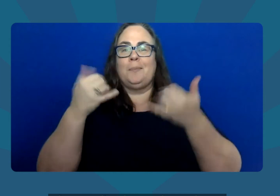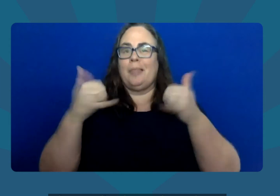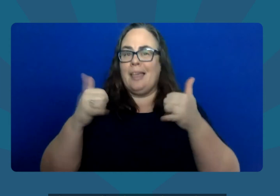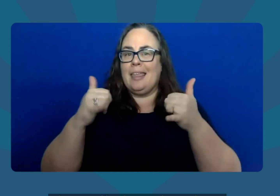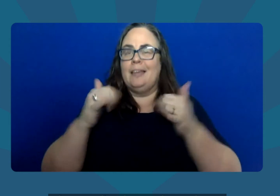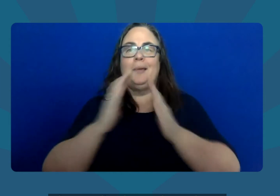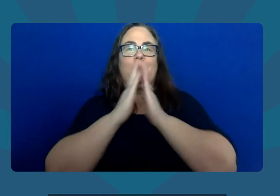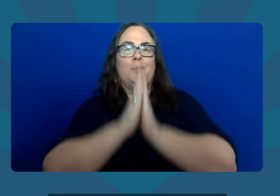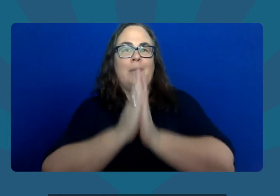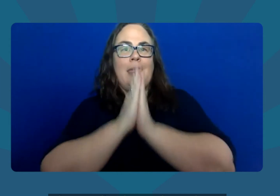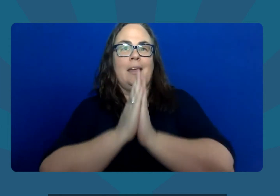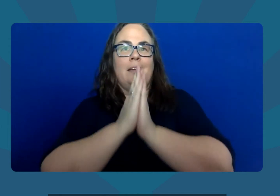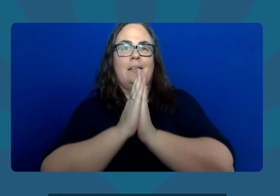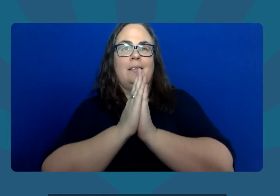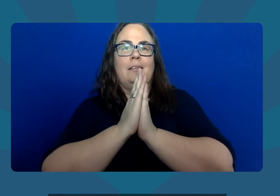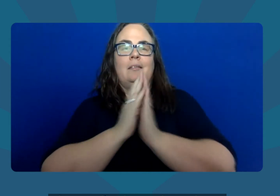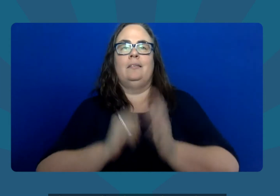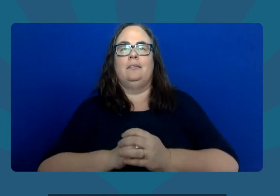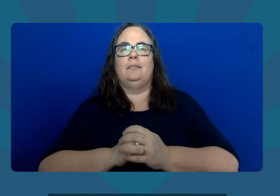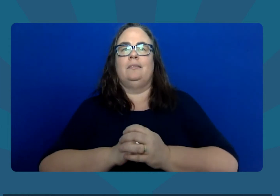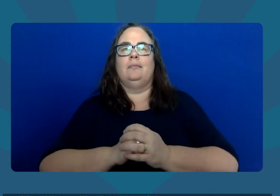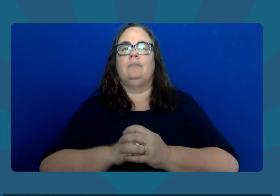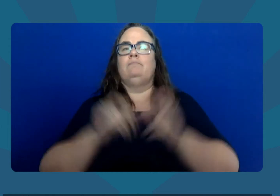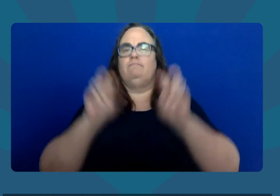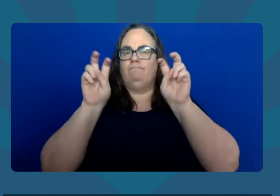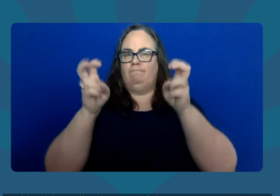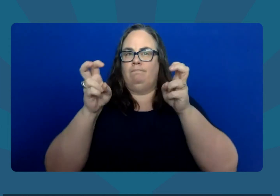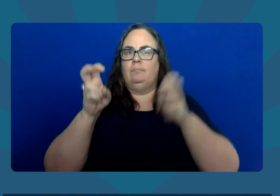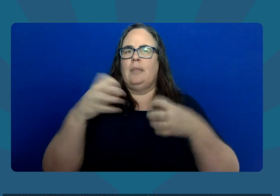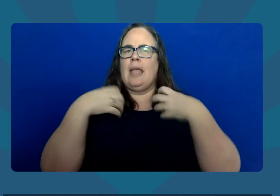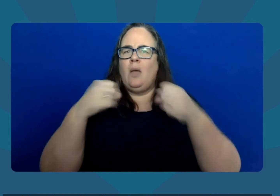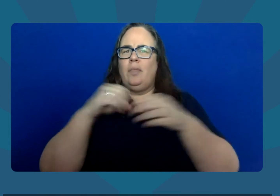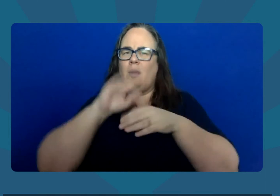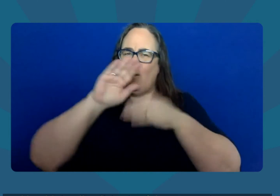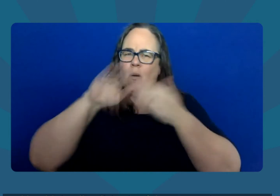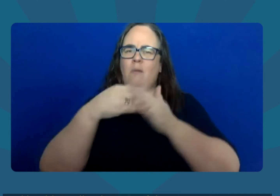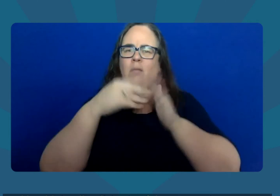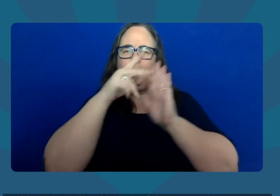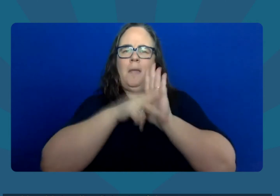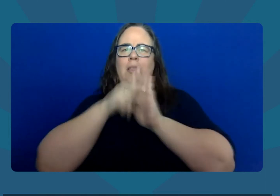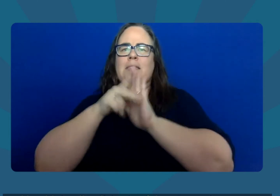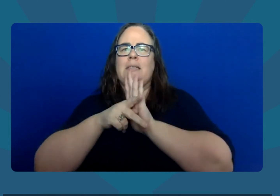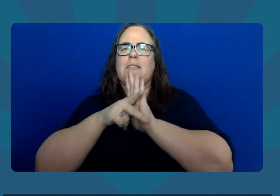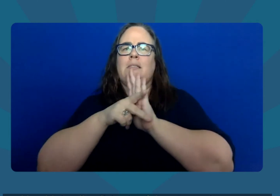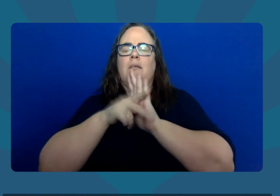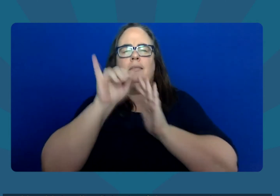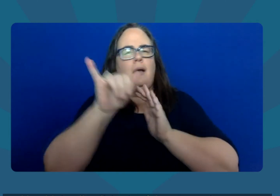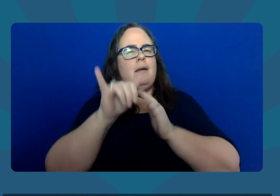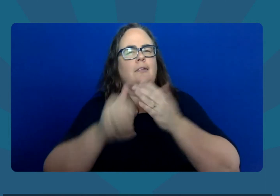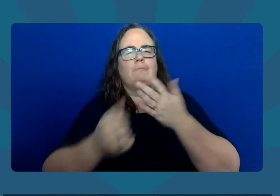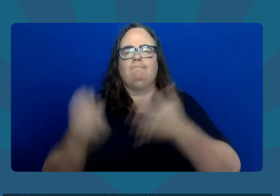learn, play, and pray, and health in all